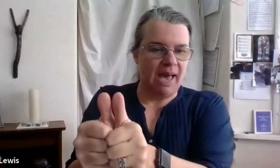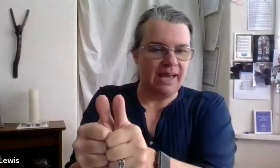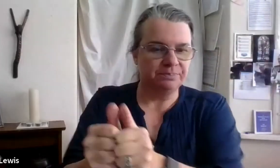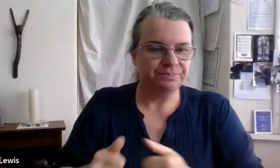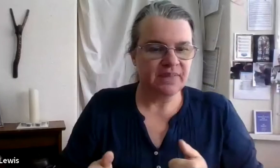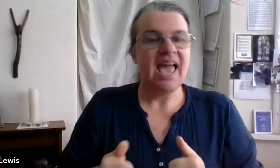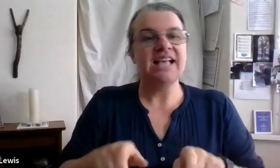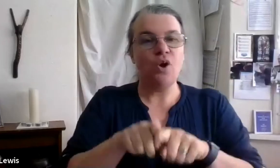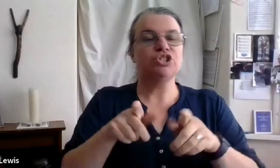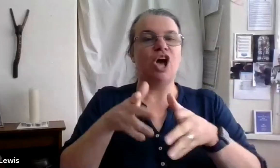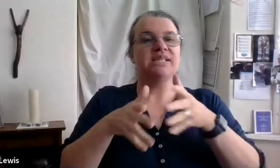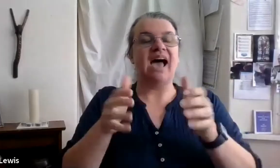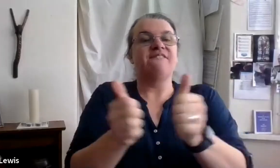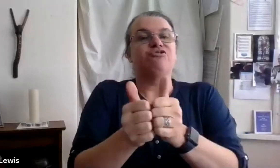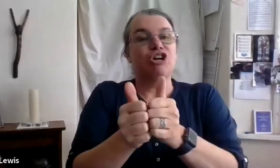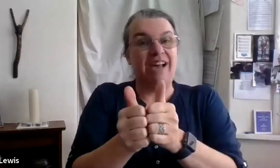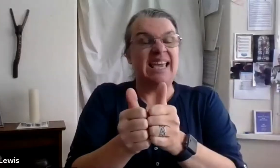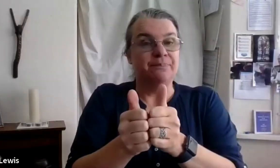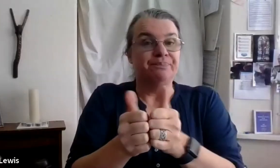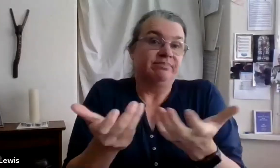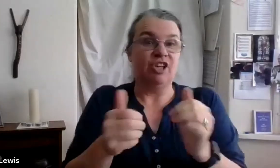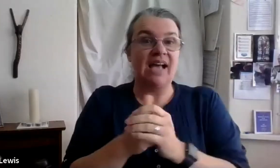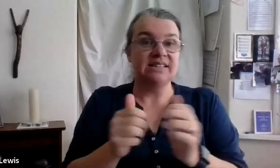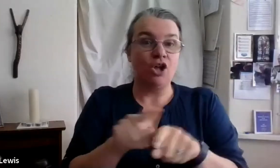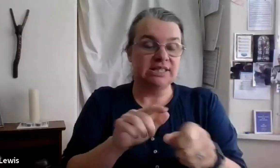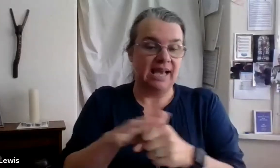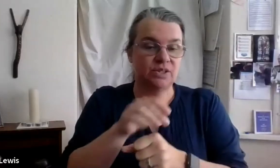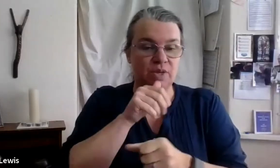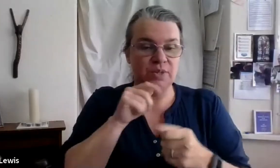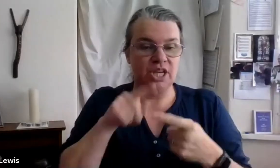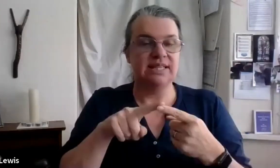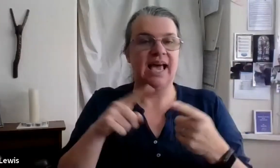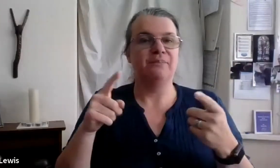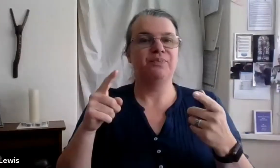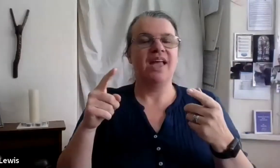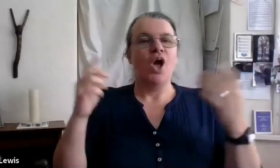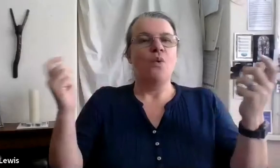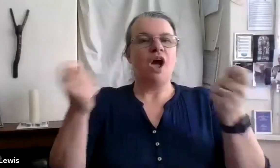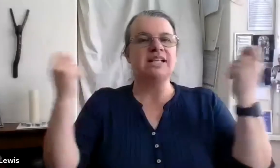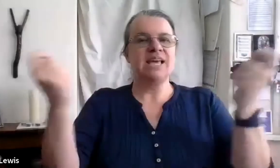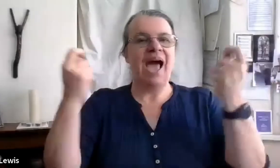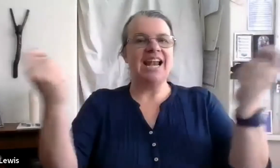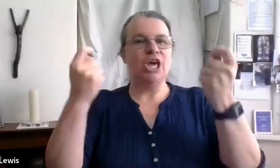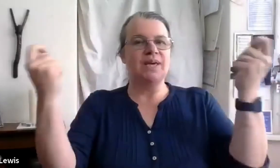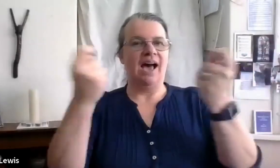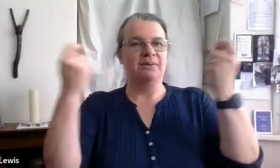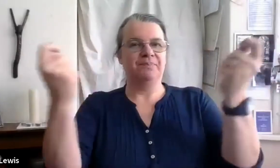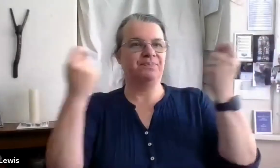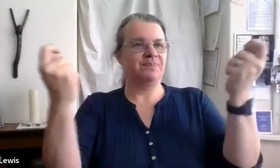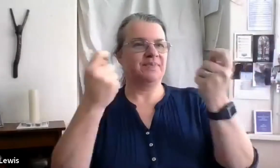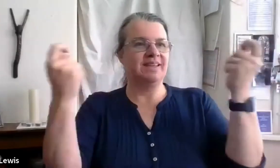That's amen. It's also the sign to agree. So that's the context in which we're using it. We're going to see